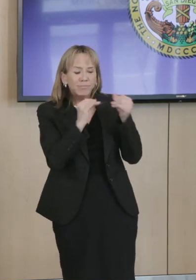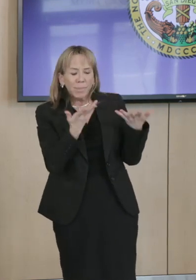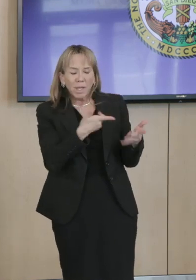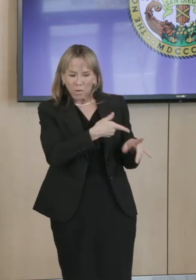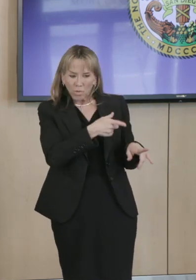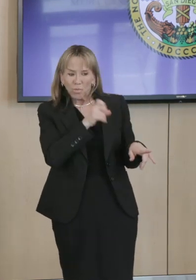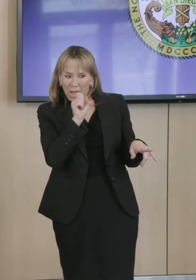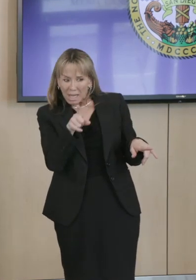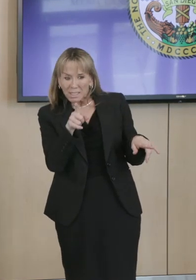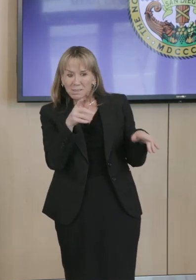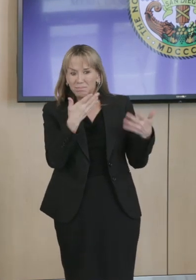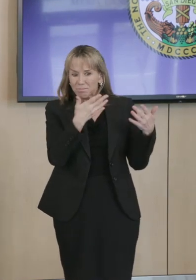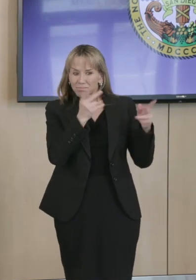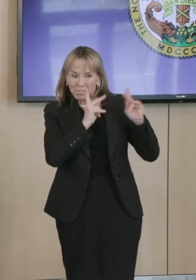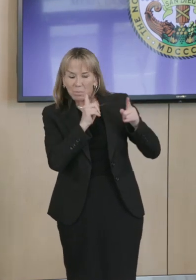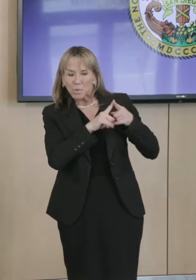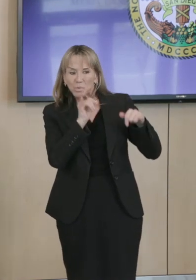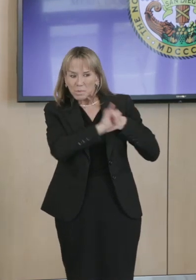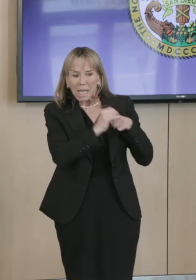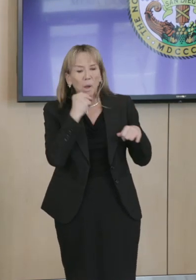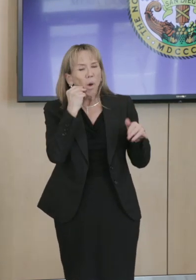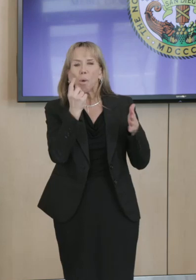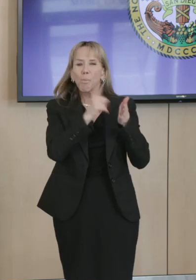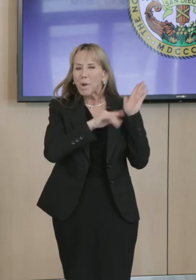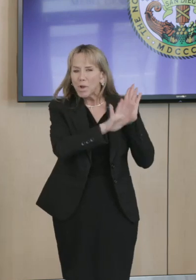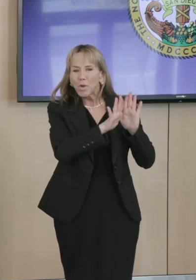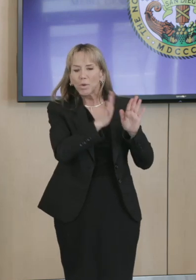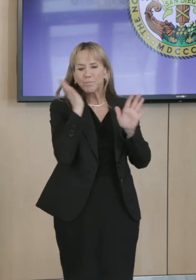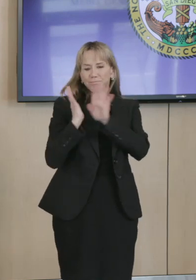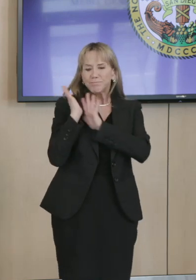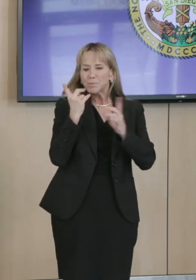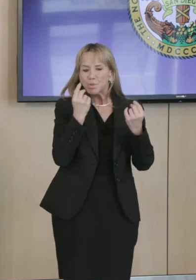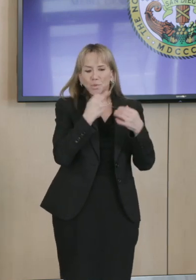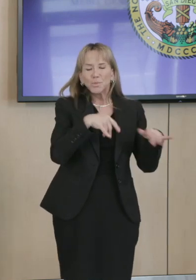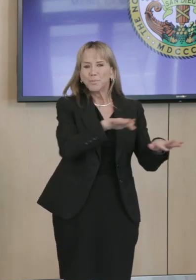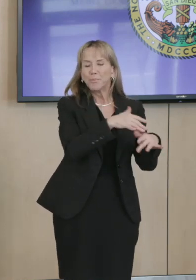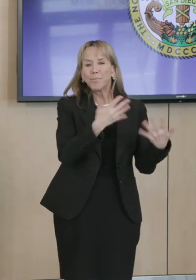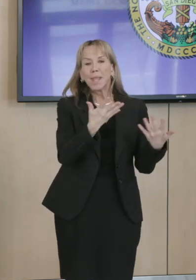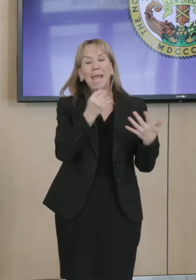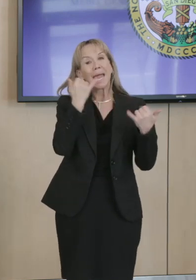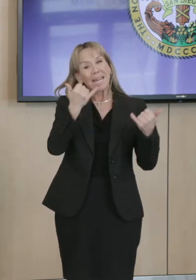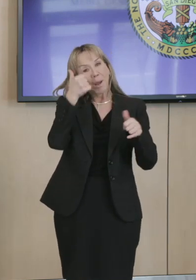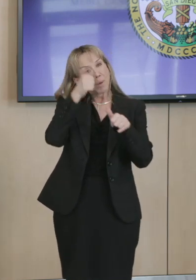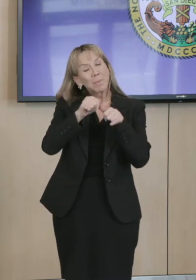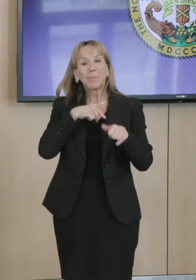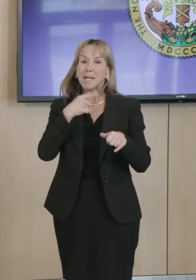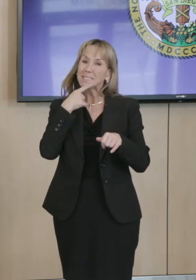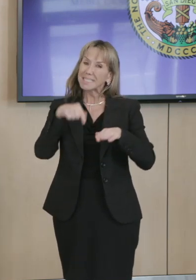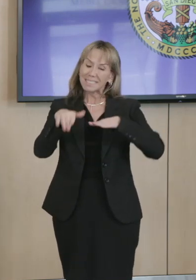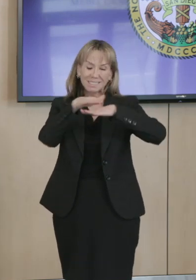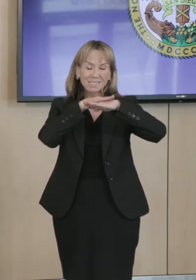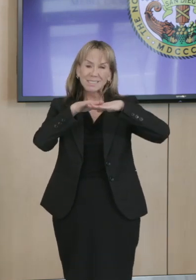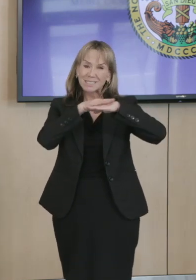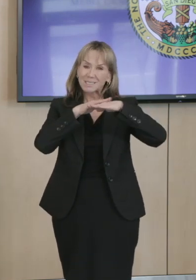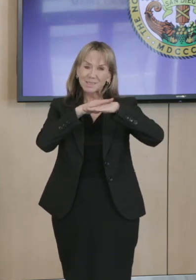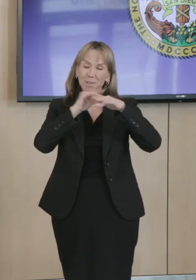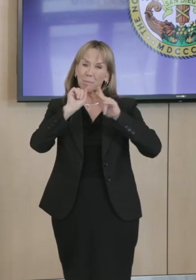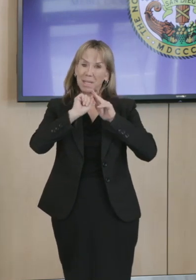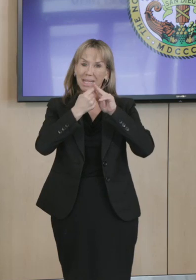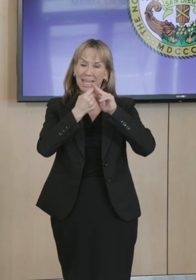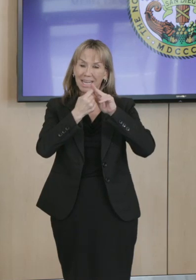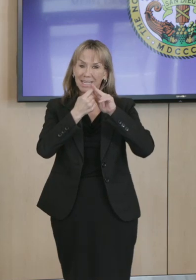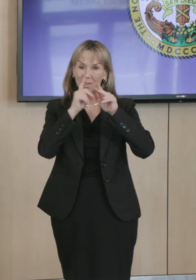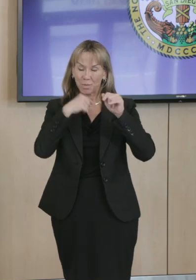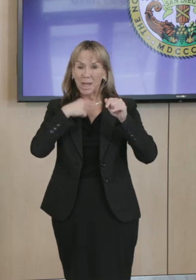home. But as I've said in other interviews, this is the tip of the iceberg. Do I think that what's below